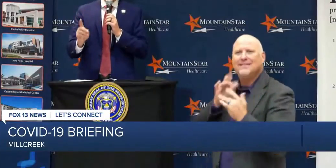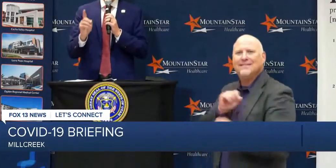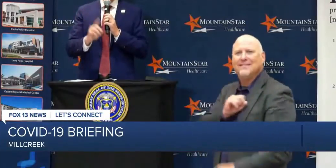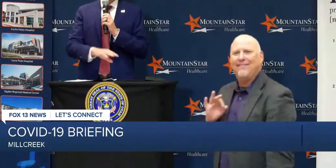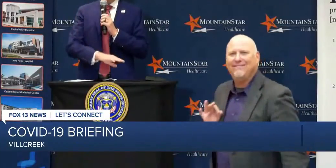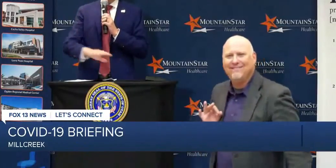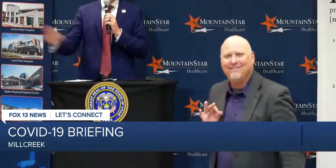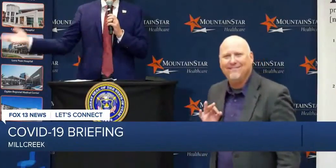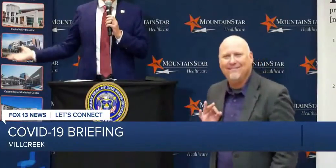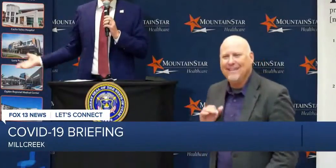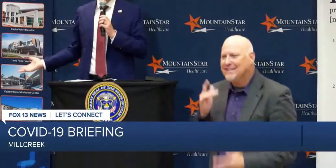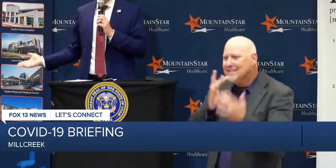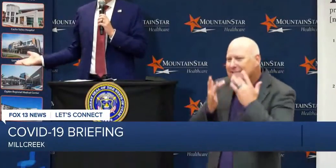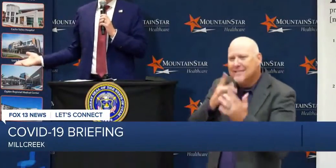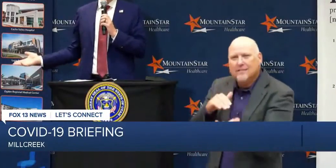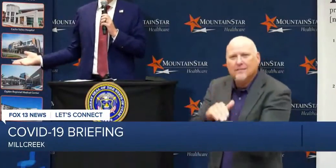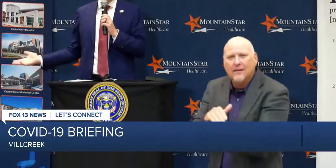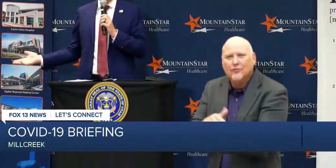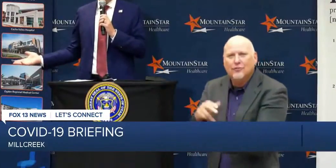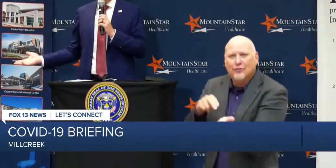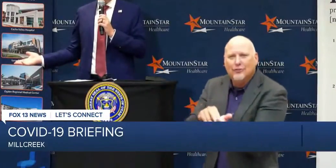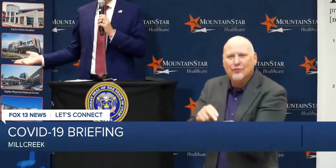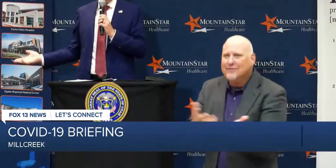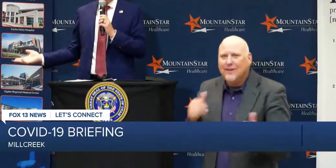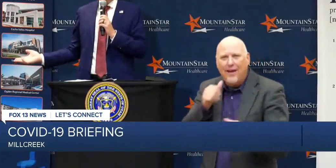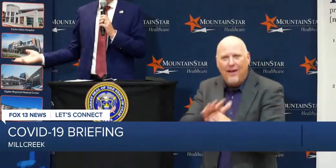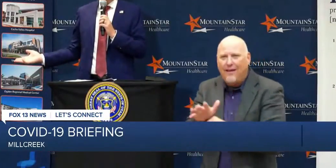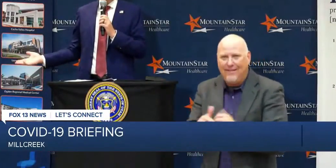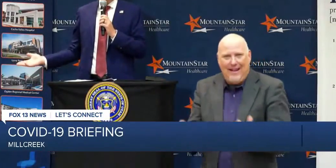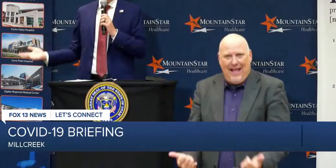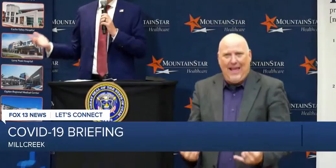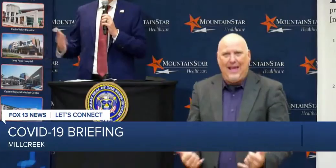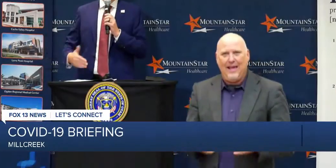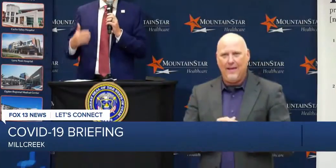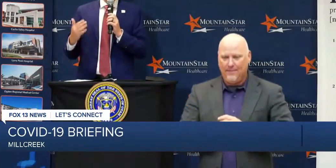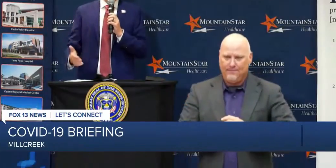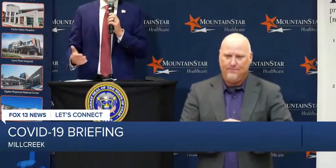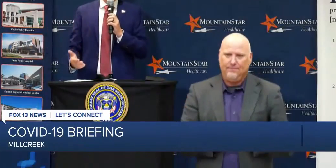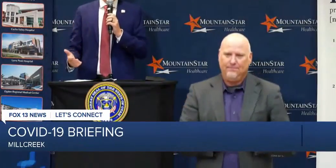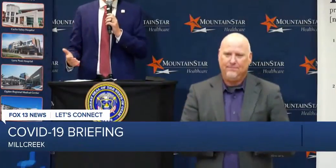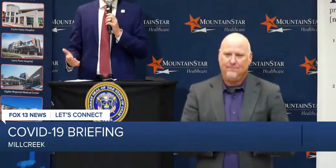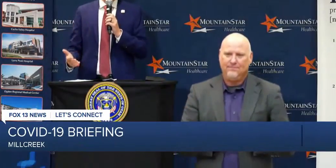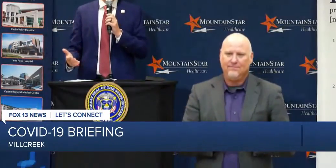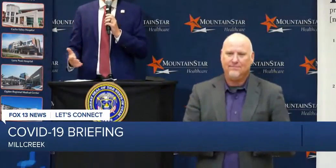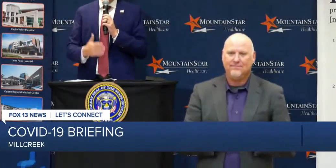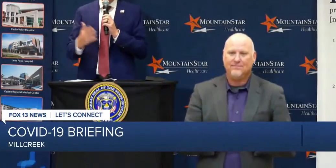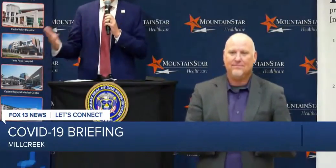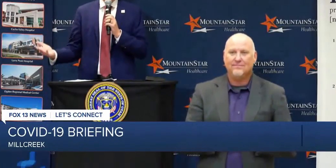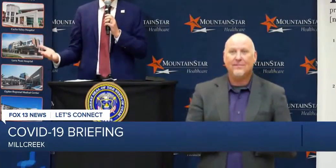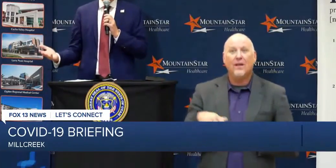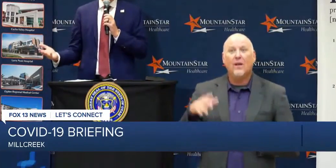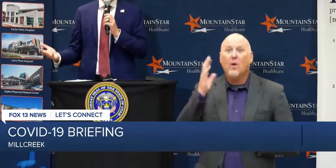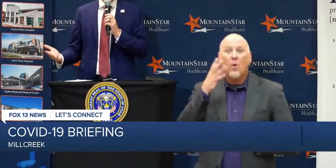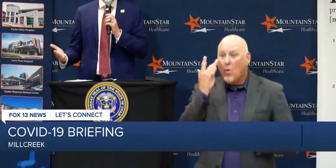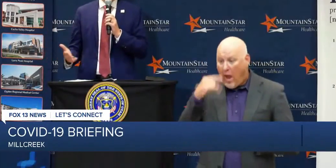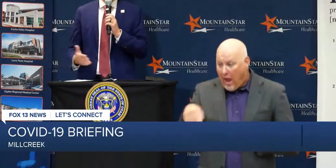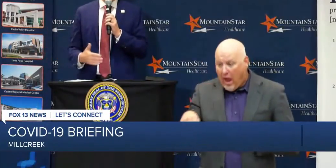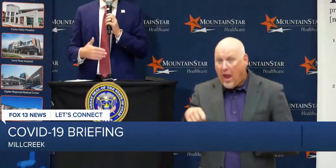this is when, again, while it's almost all unvaccinated people that are here in the hospitals, now it's starting to impact everyone